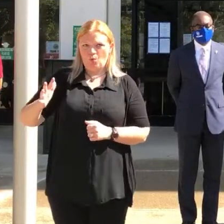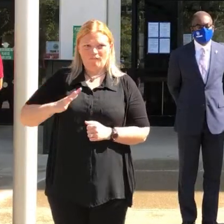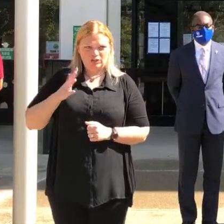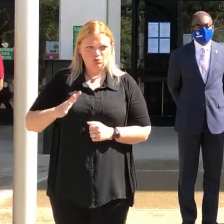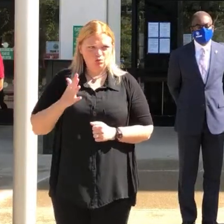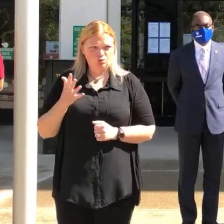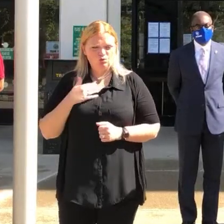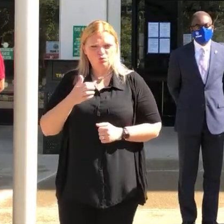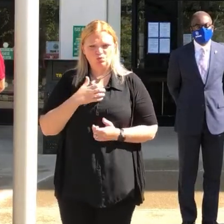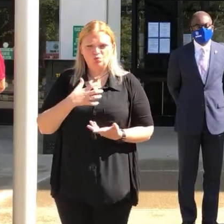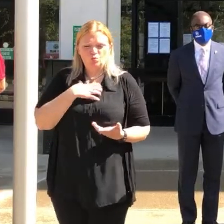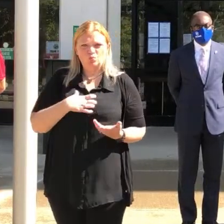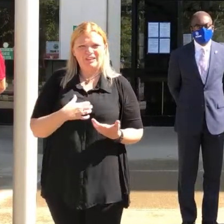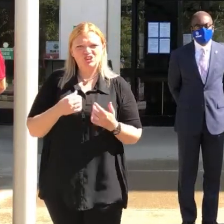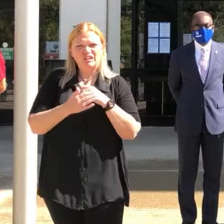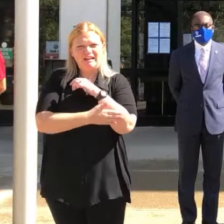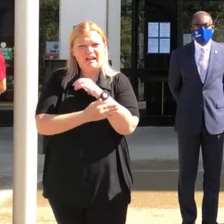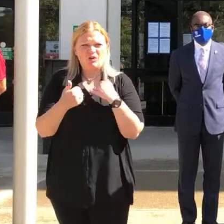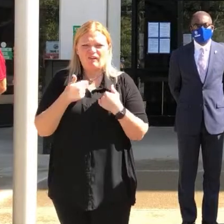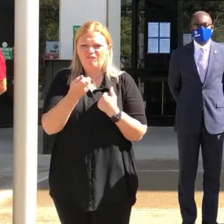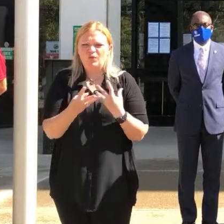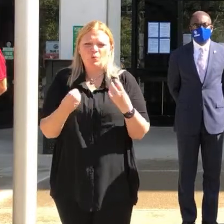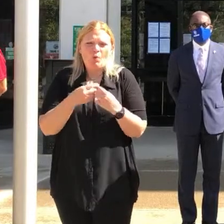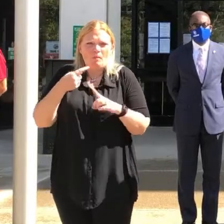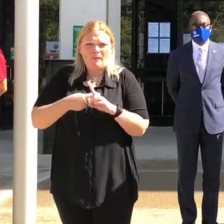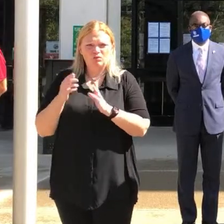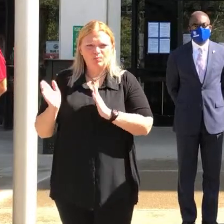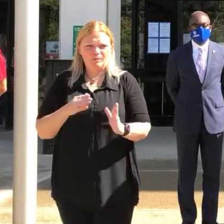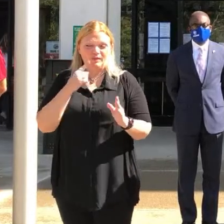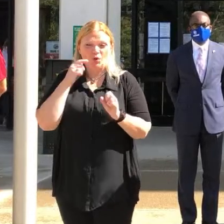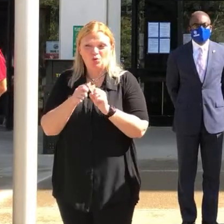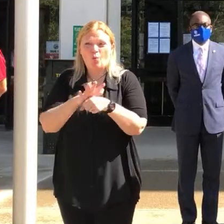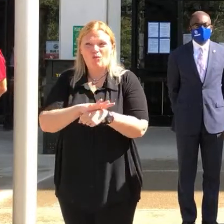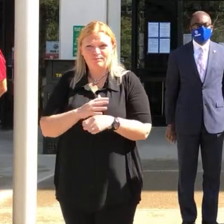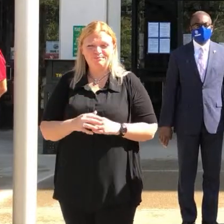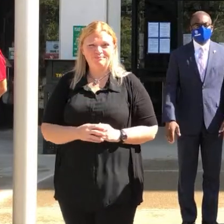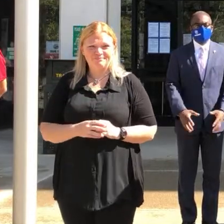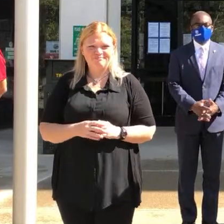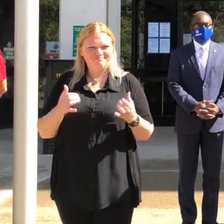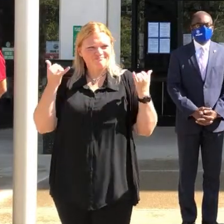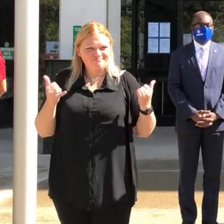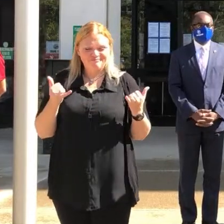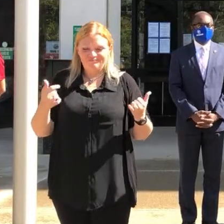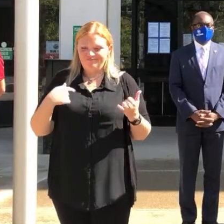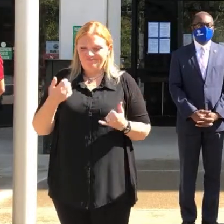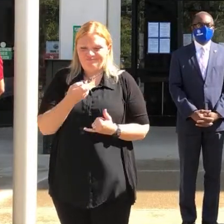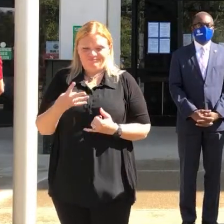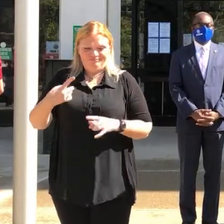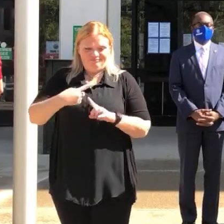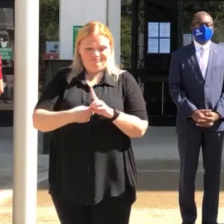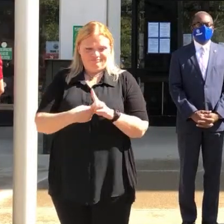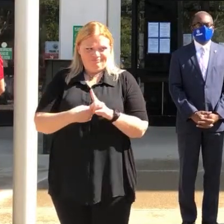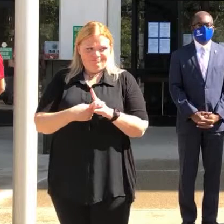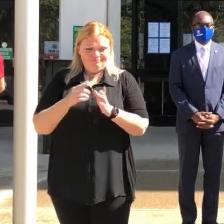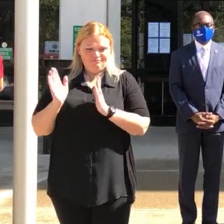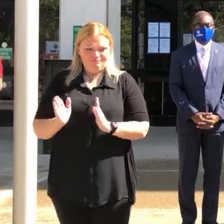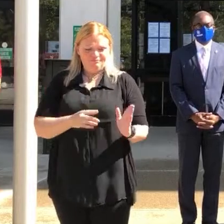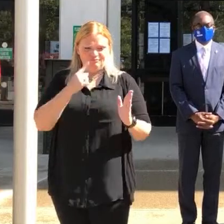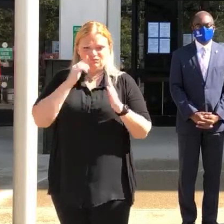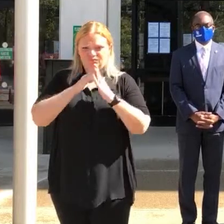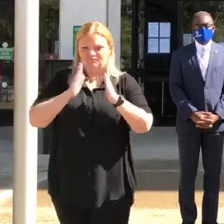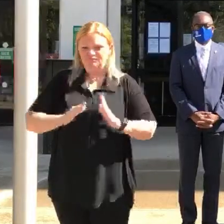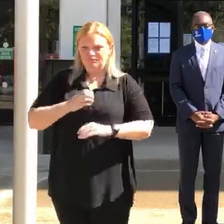in wishing the county could have had a few more months to prepare for COVID. Now we have several months to prepare for this